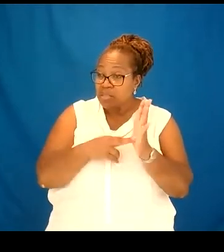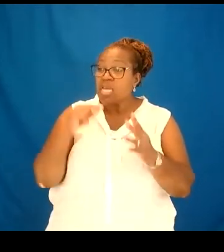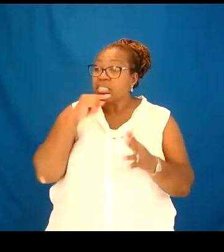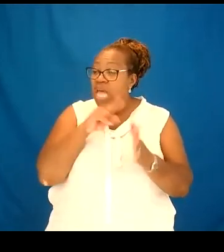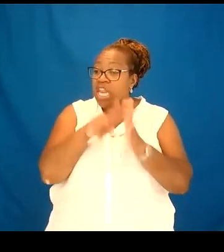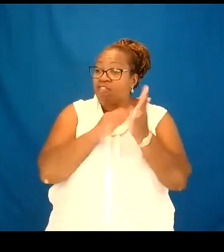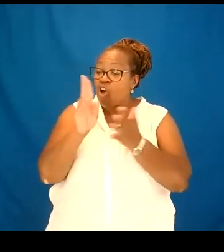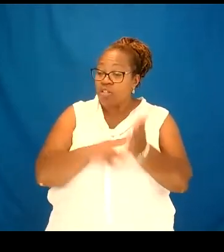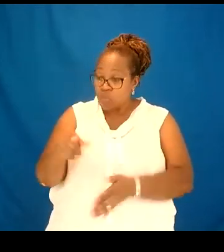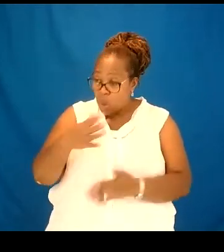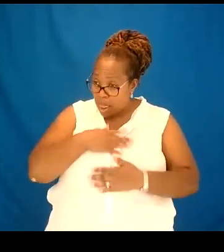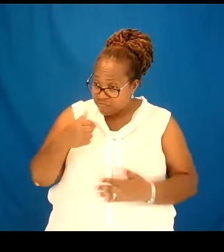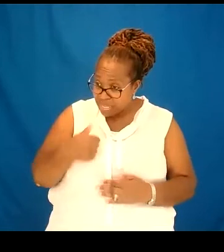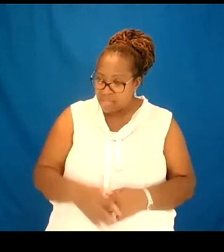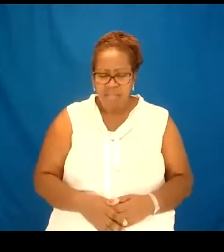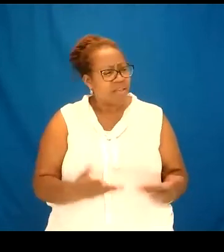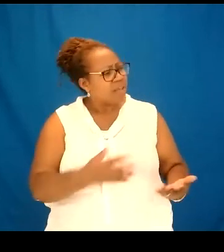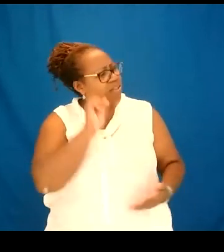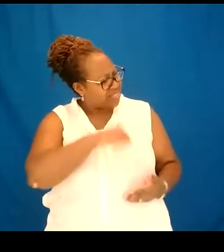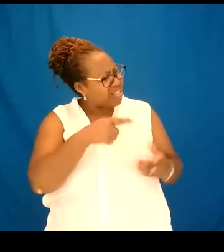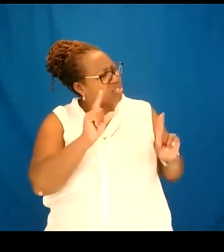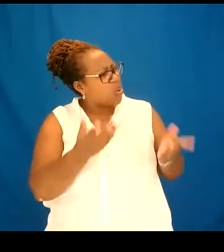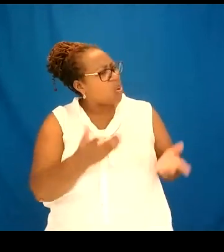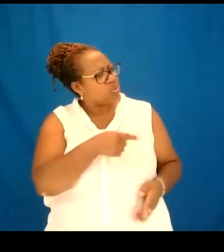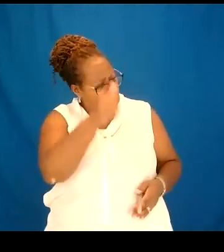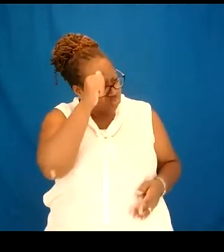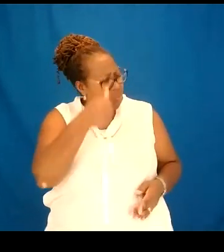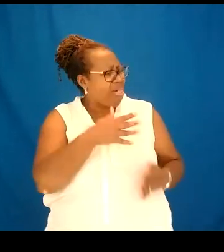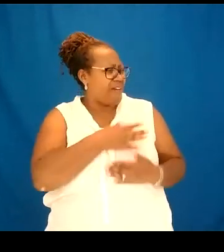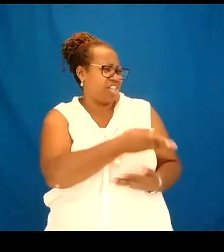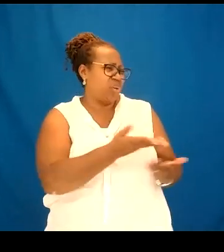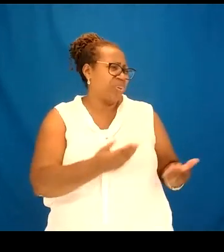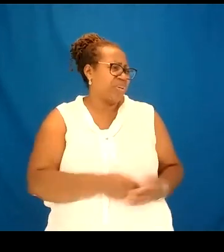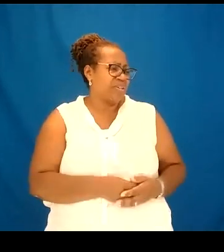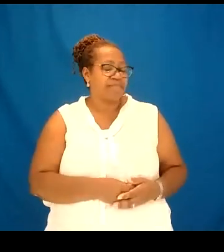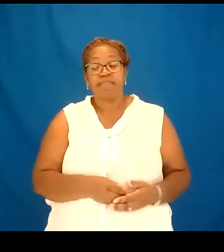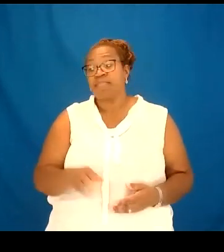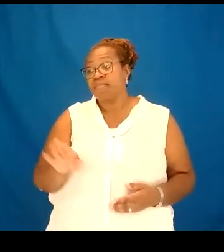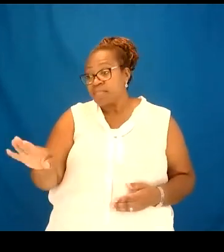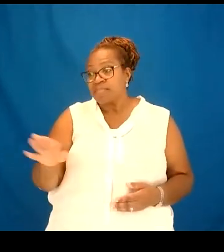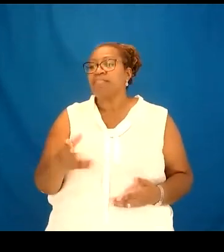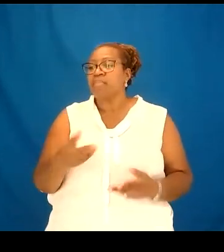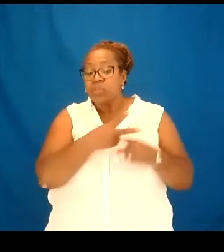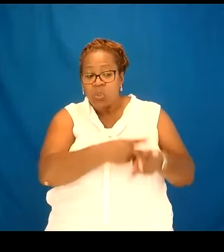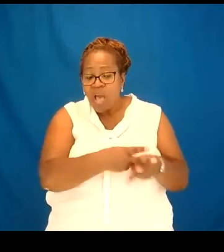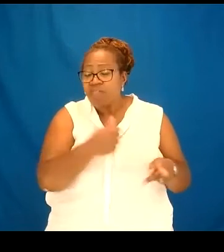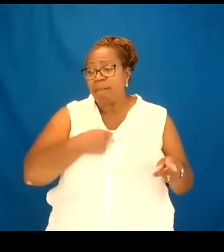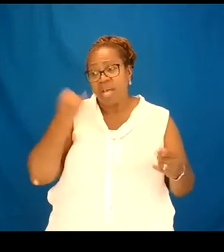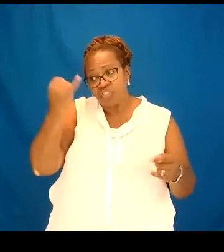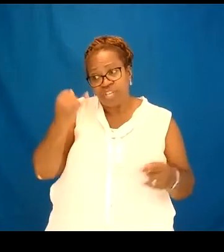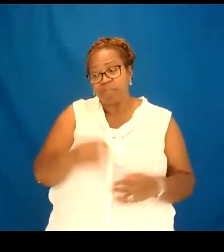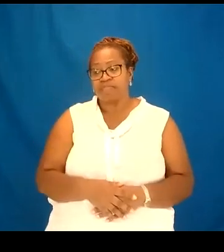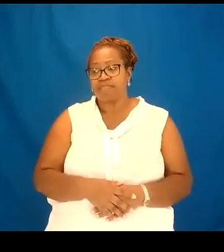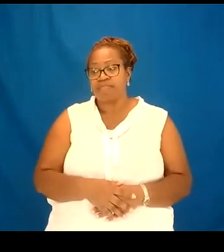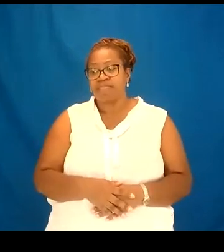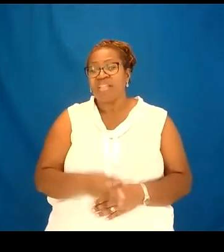love me?" He answered, "Yes, Lord, you know that I love you." Jesus said, "Take care of my sheep."